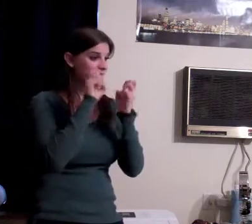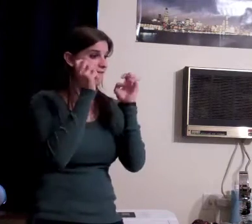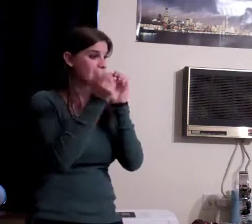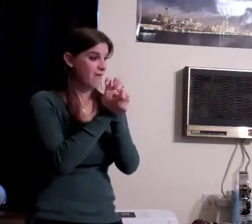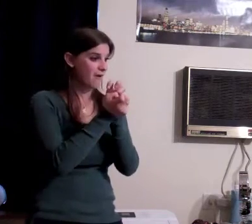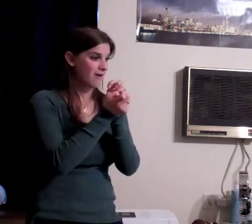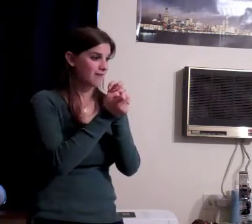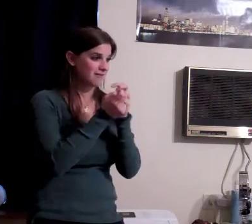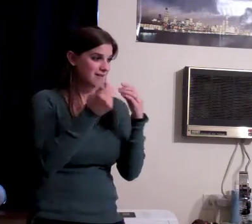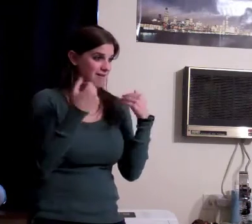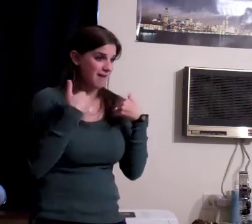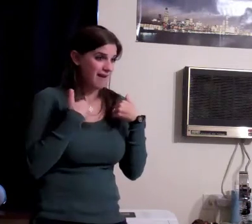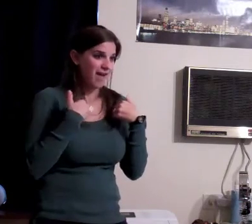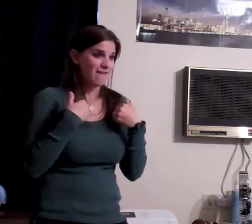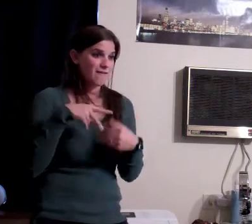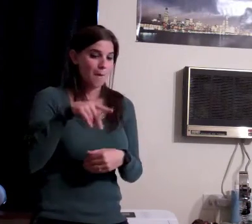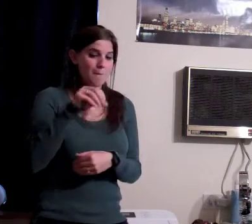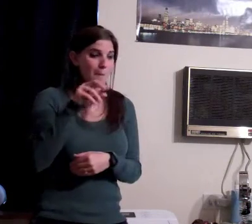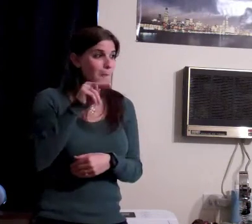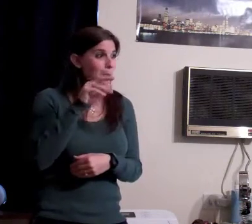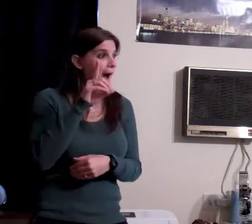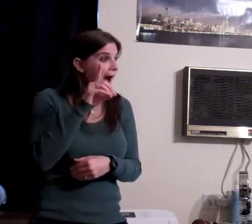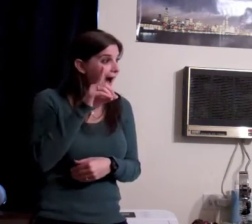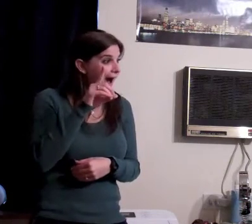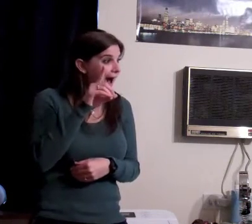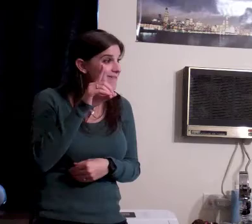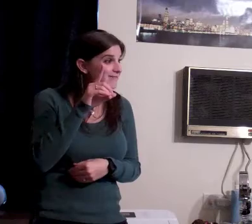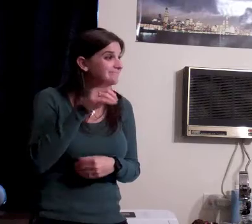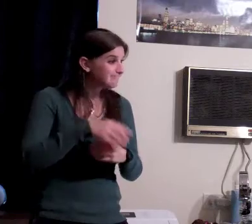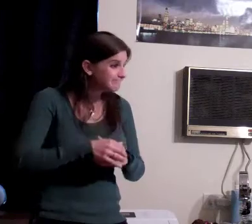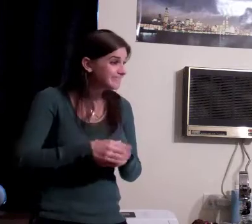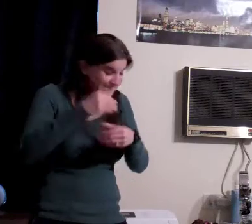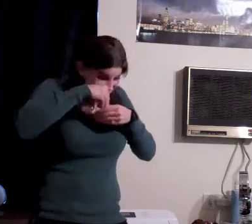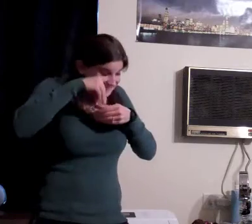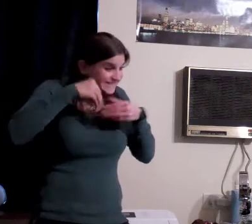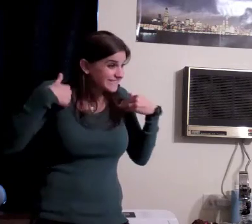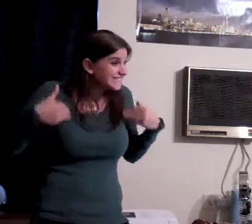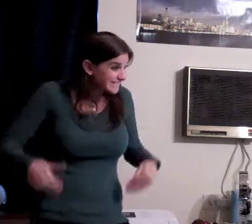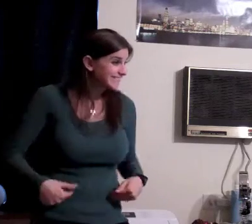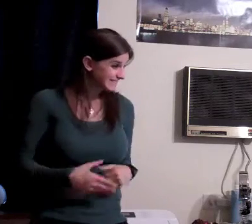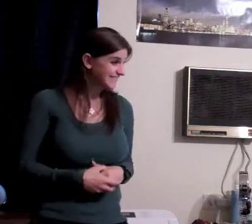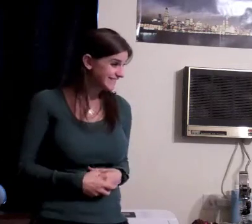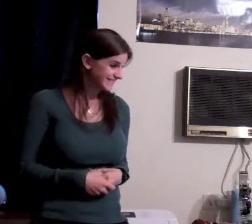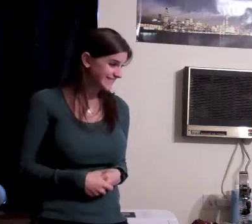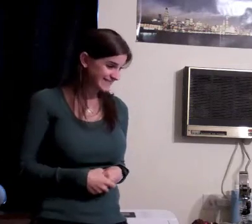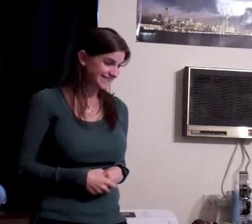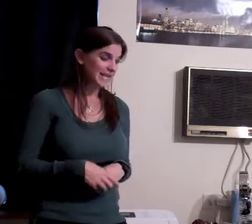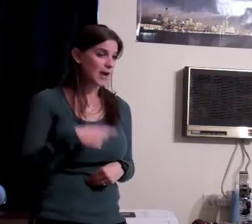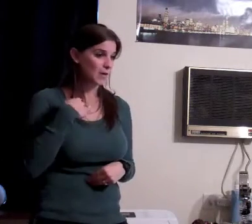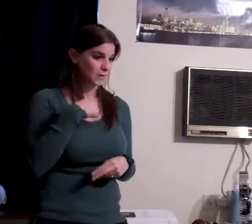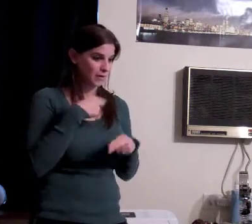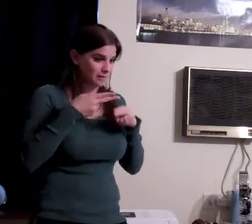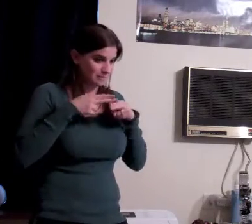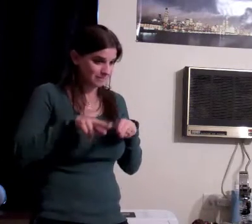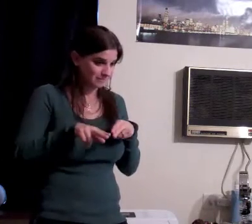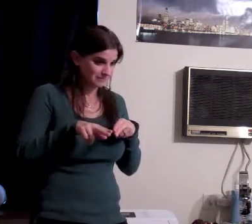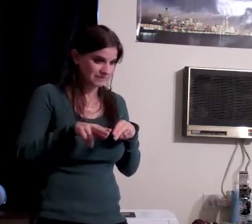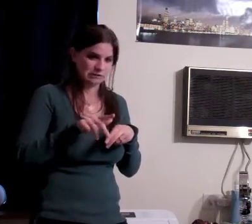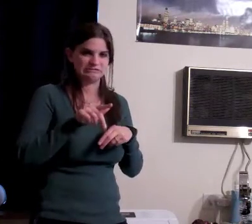pond. We have our very own pond inside our bodies. And we lay our eggs there. We don't have to worry about other eggs or